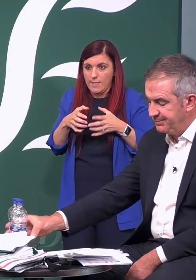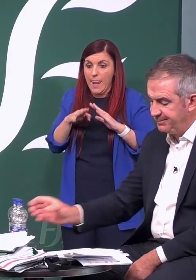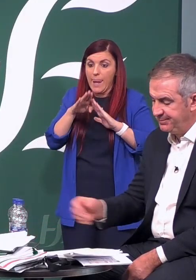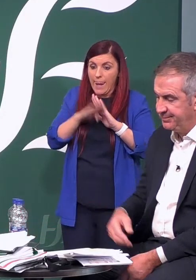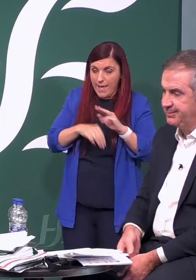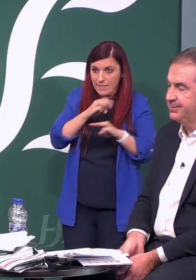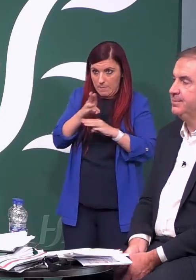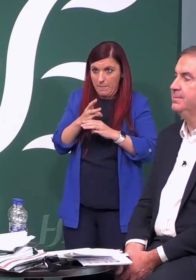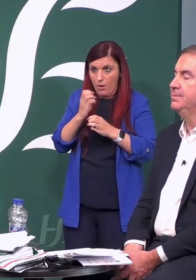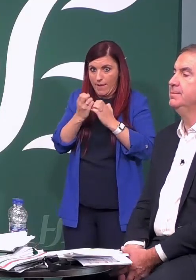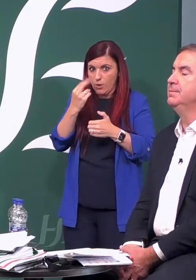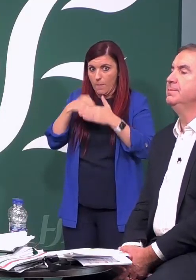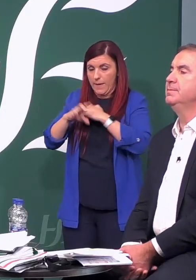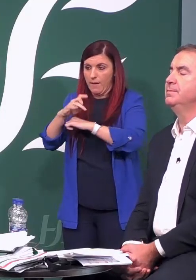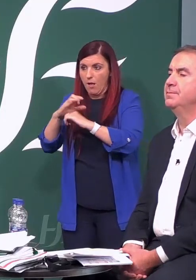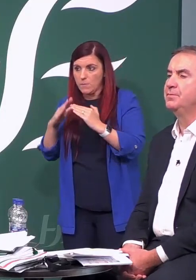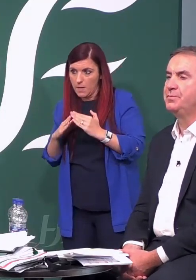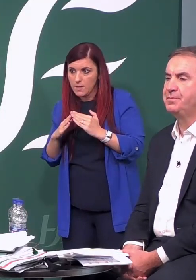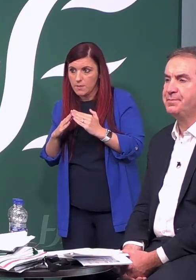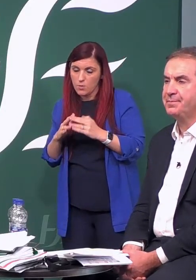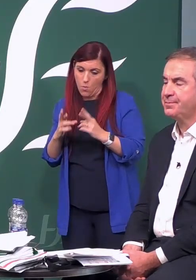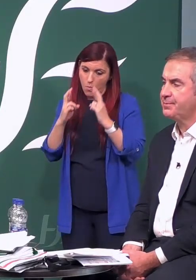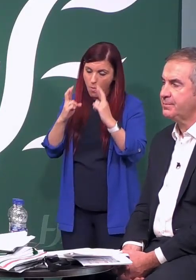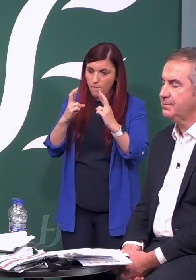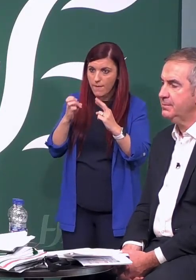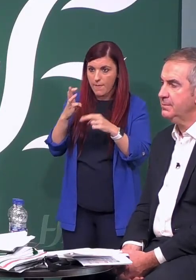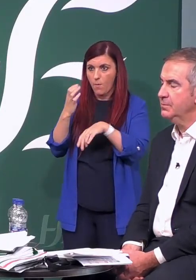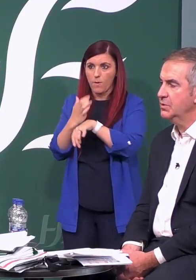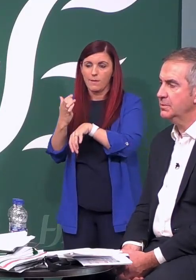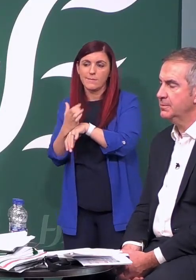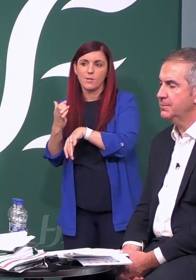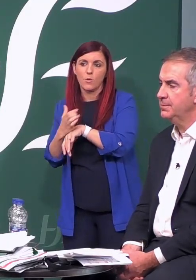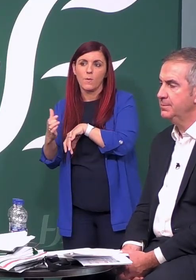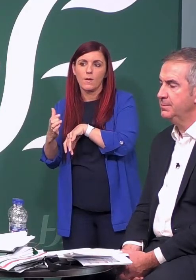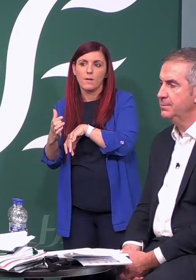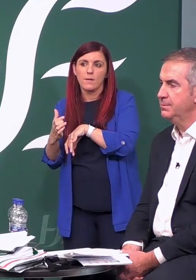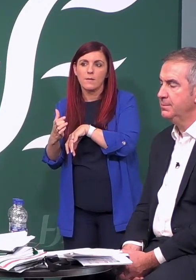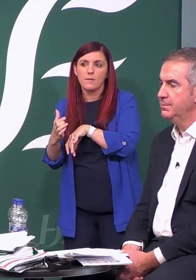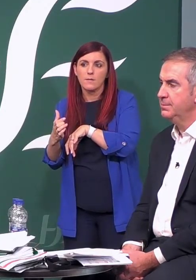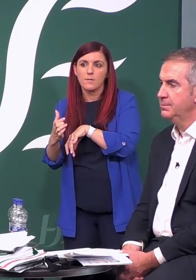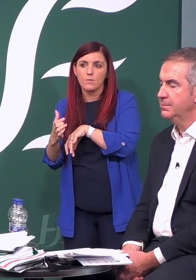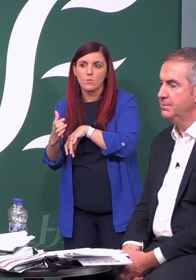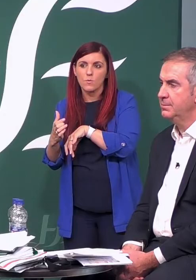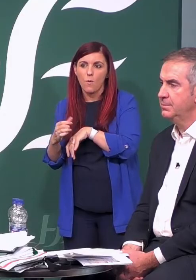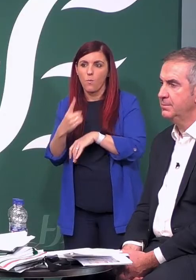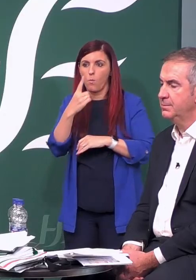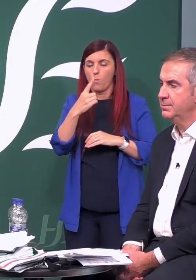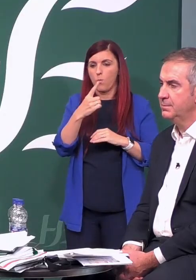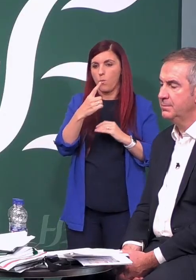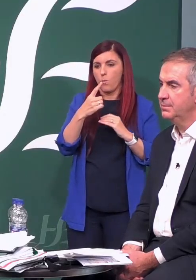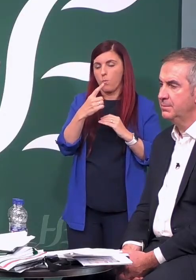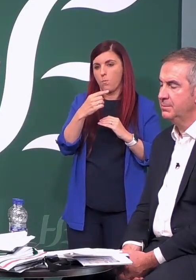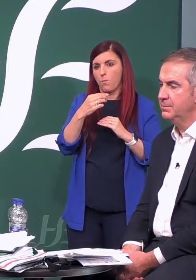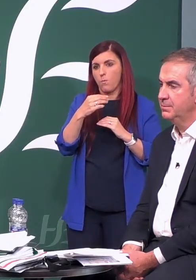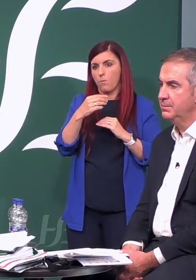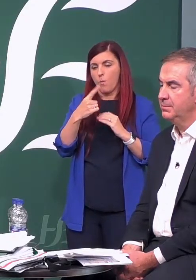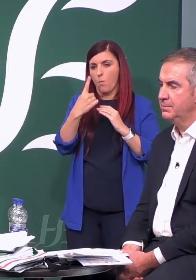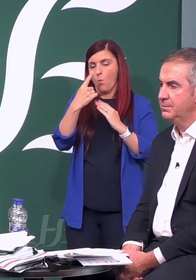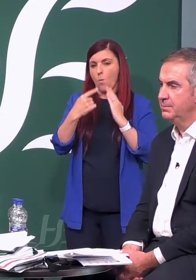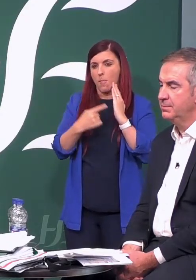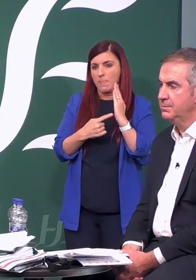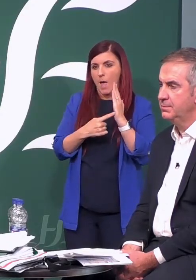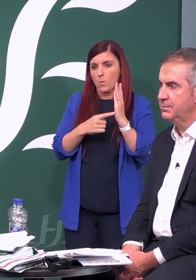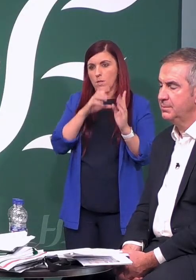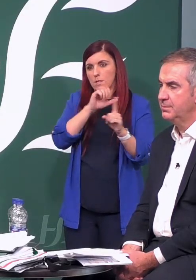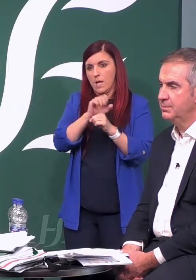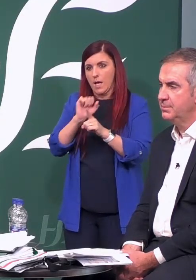to hospitalization. So I quoted for every 1,000 cases, 30 to 50 hospitalizations. We were seeing about half of that throughout this